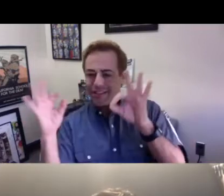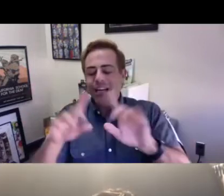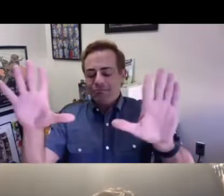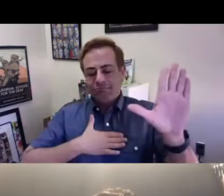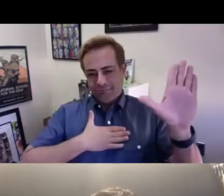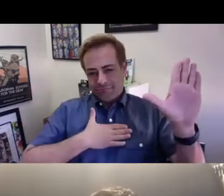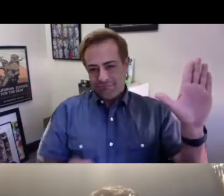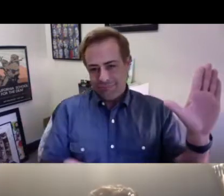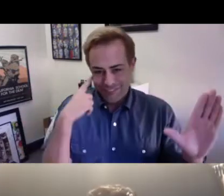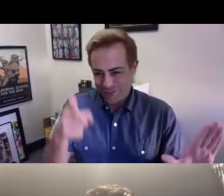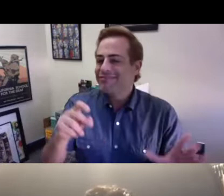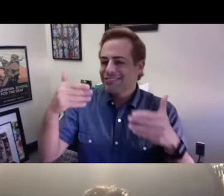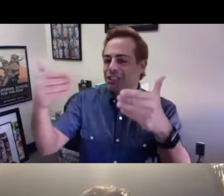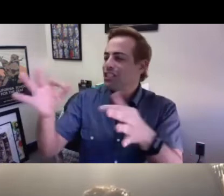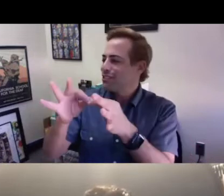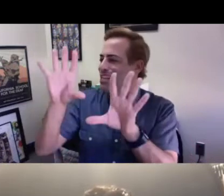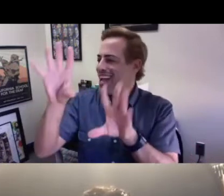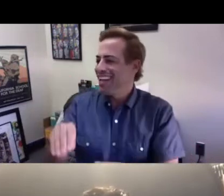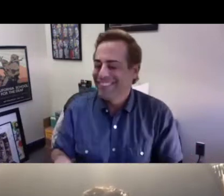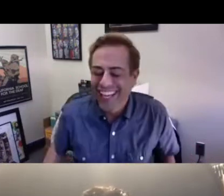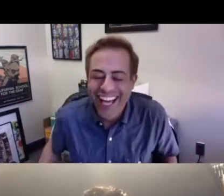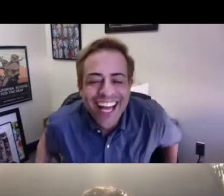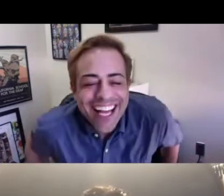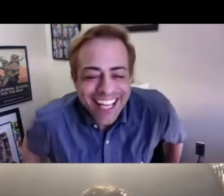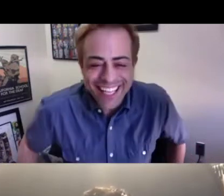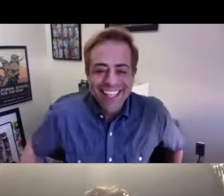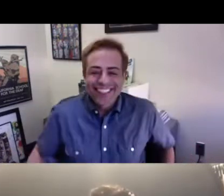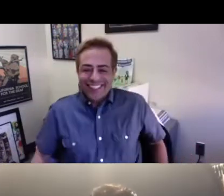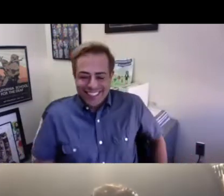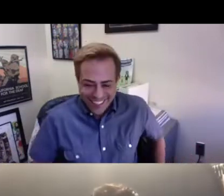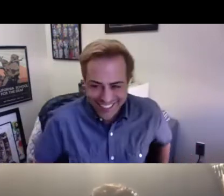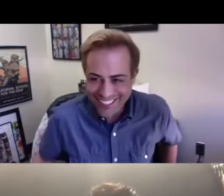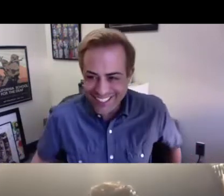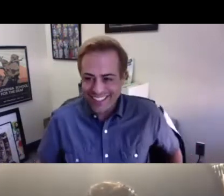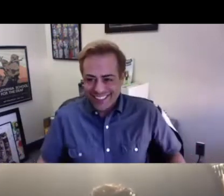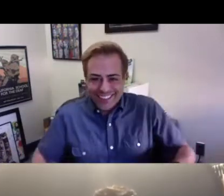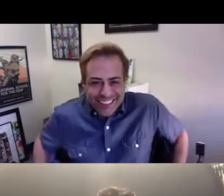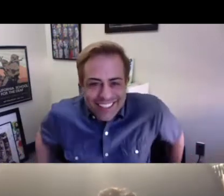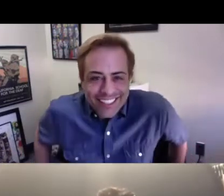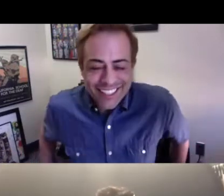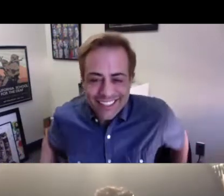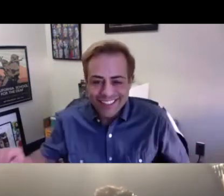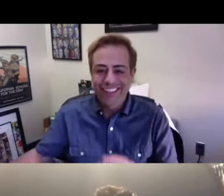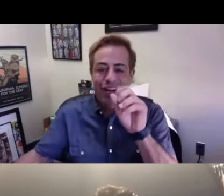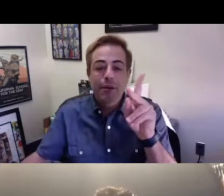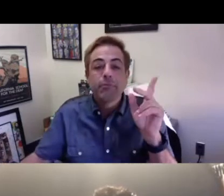little distracting for some people. So I will do that for you. Let's go ahead and take the interpreters off the screen.